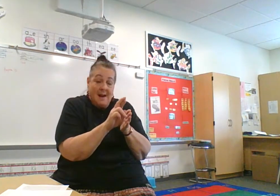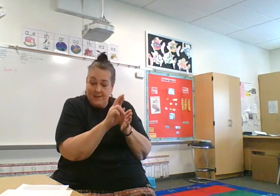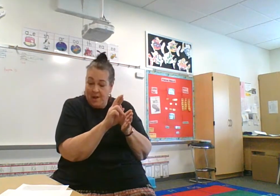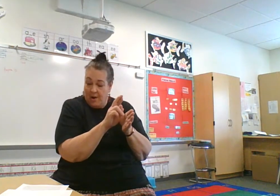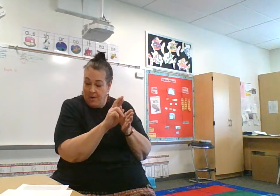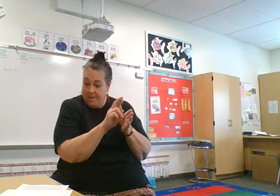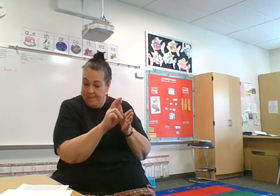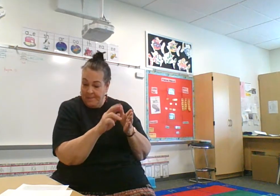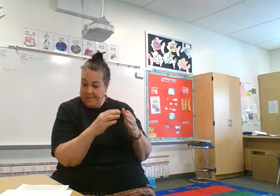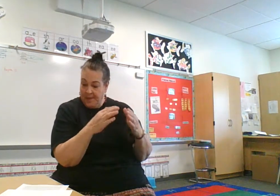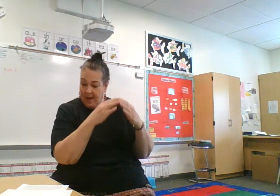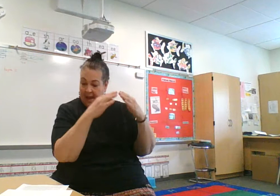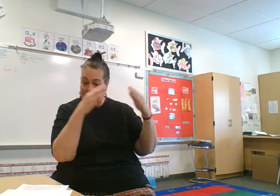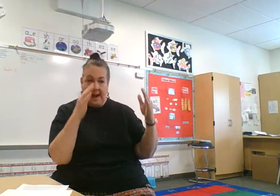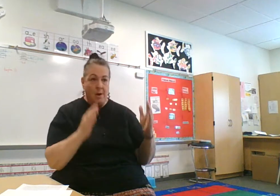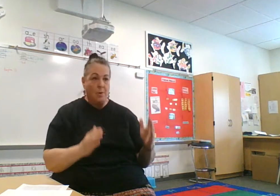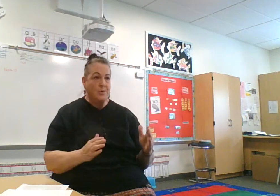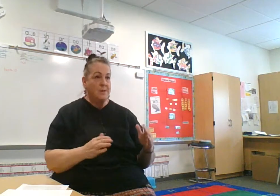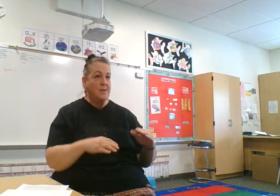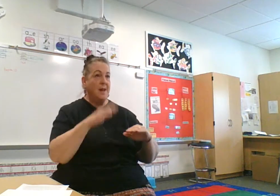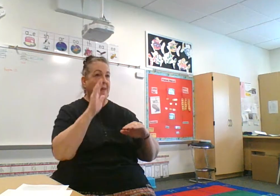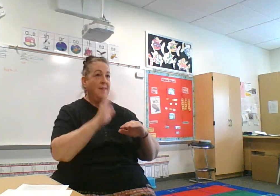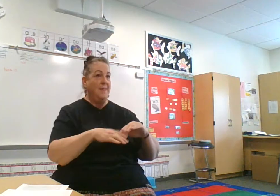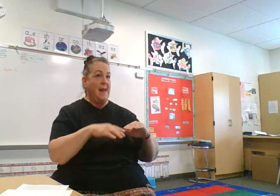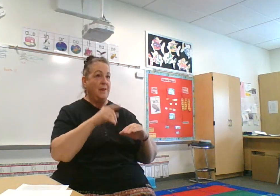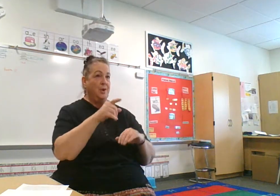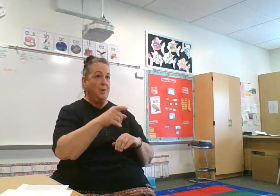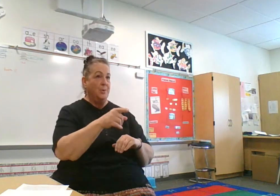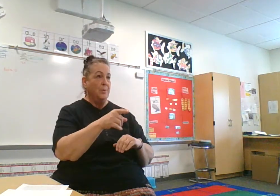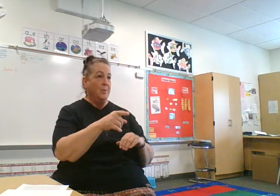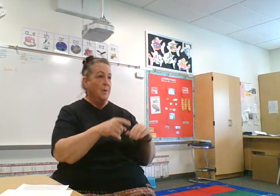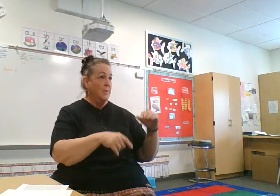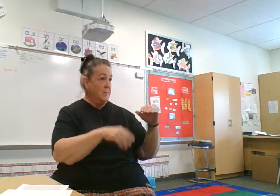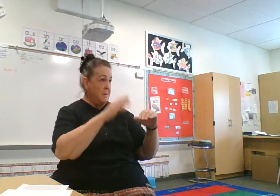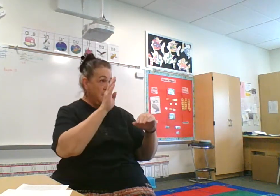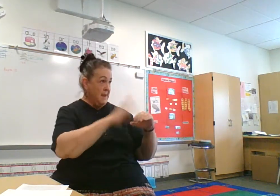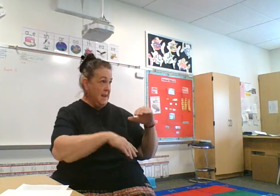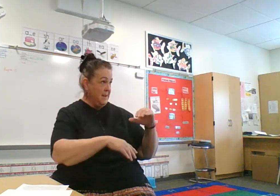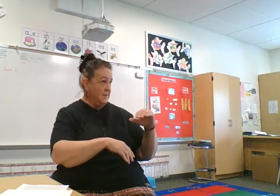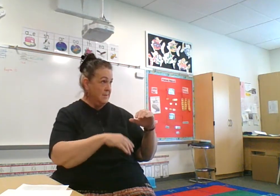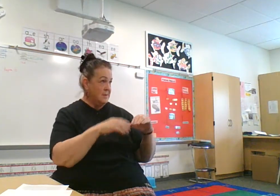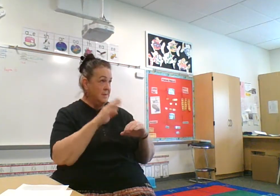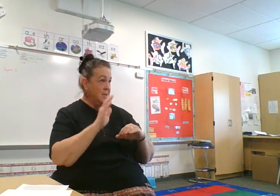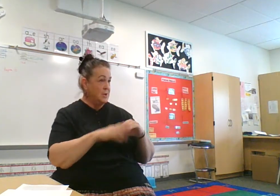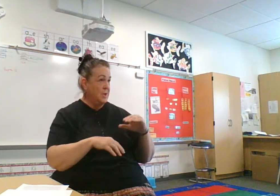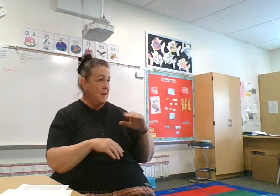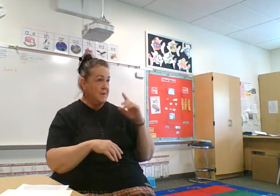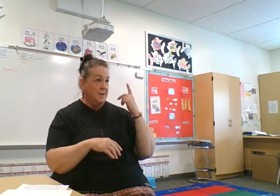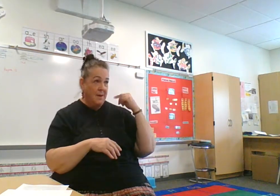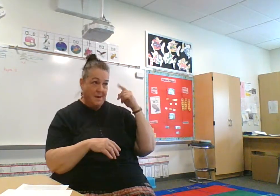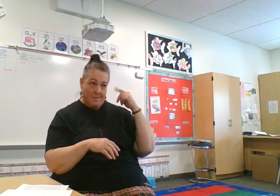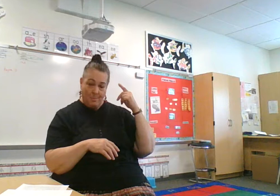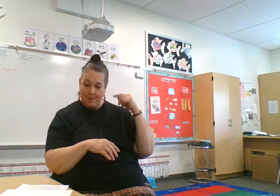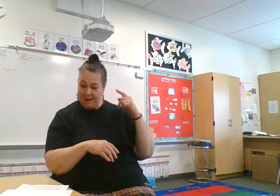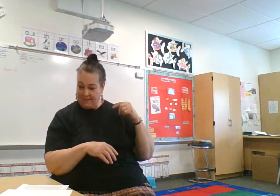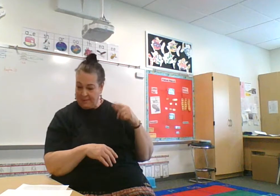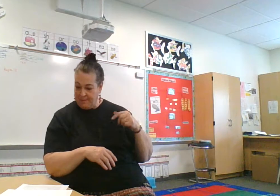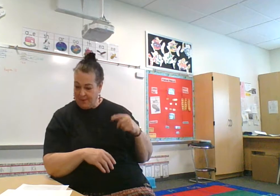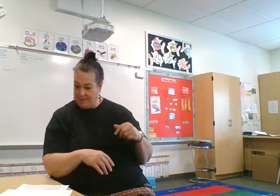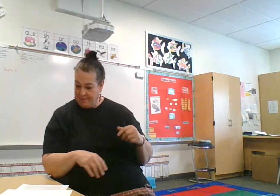the R, house than you. Remember than? Some of these you're going to have to bring back from your